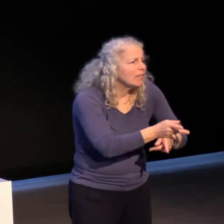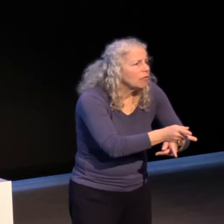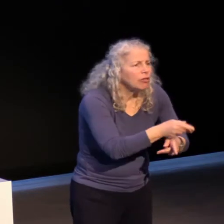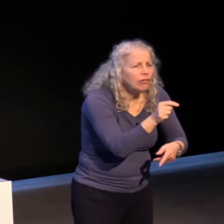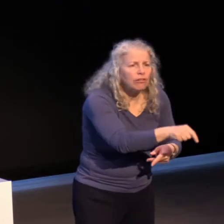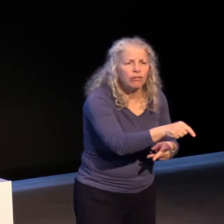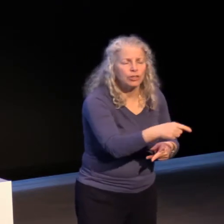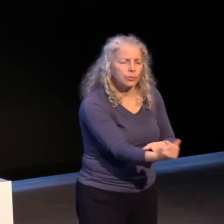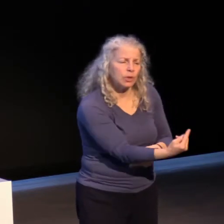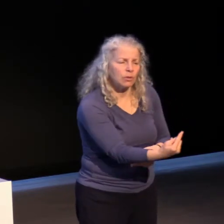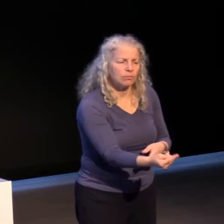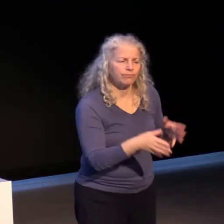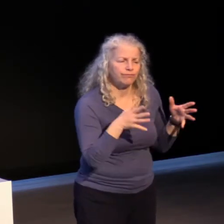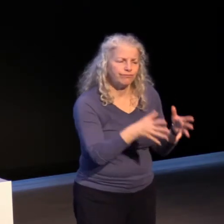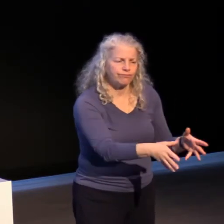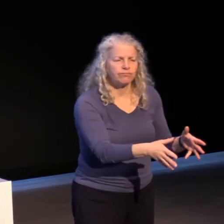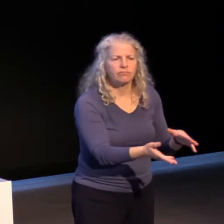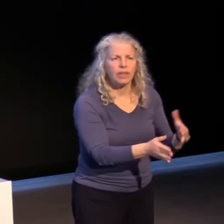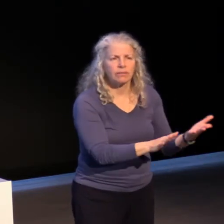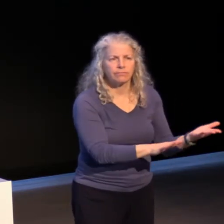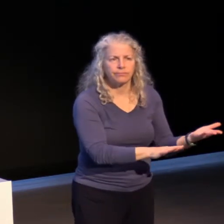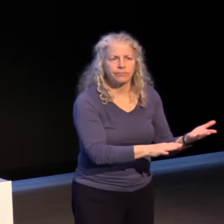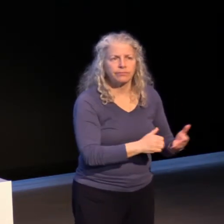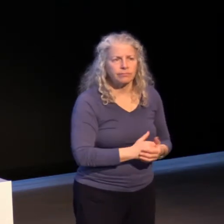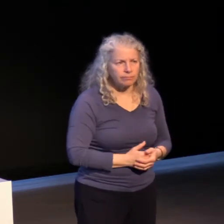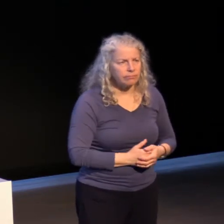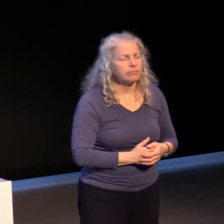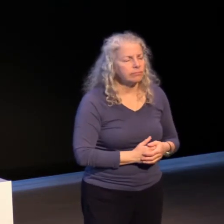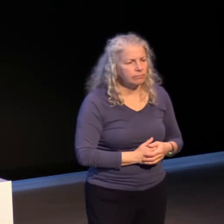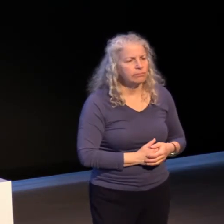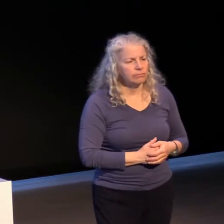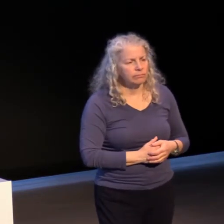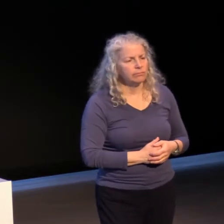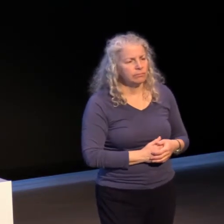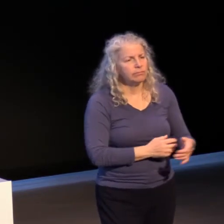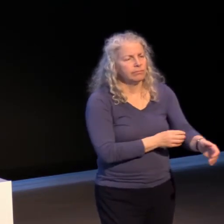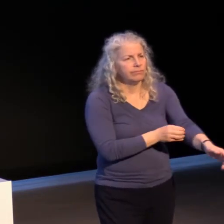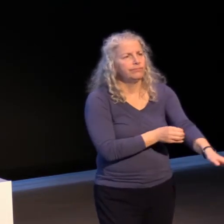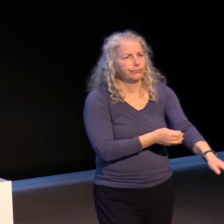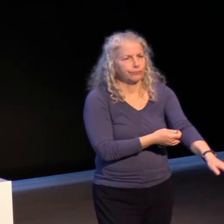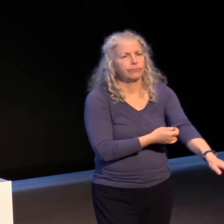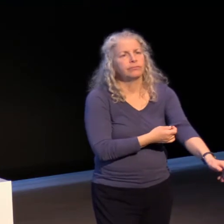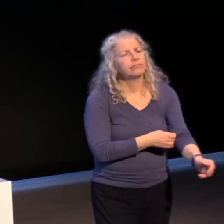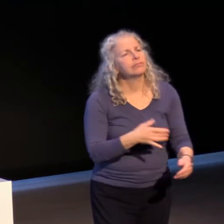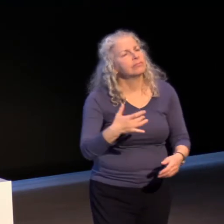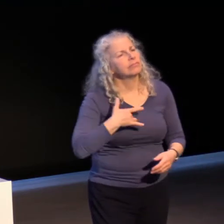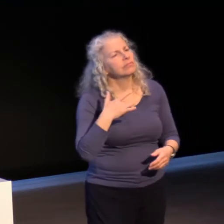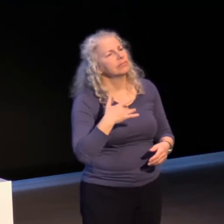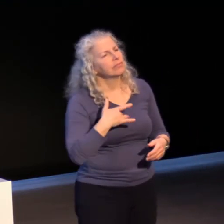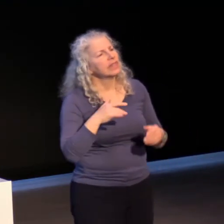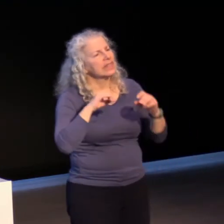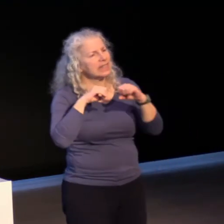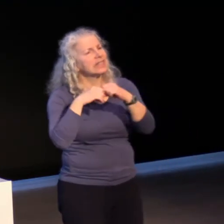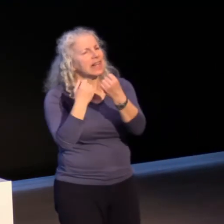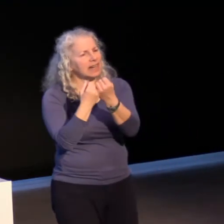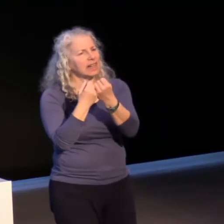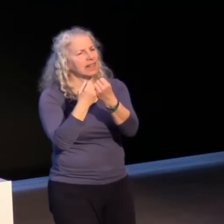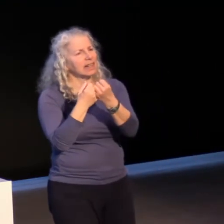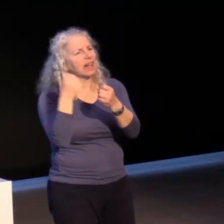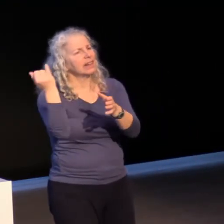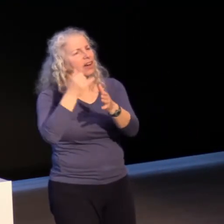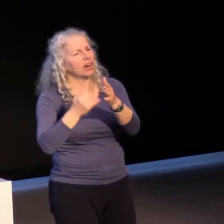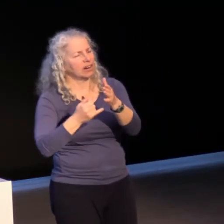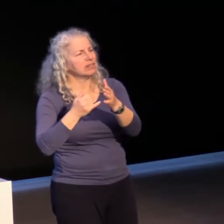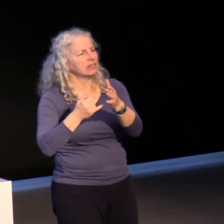I imagine that's how most of our society and our arts institutions will wind up if we continue along